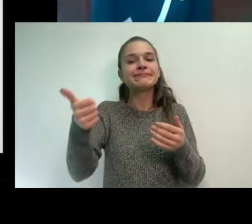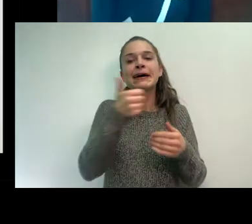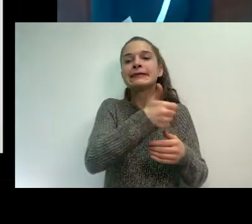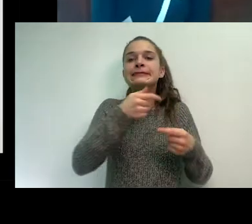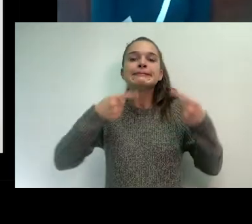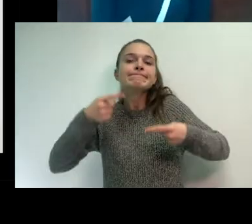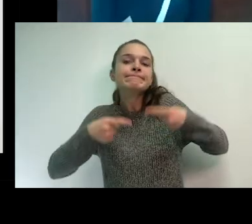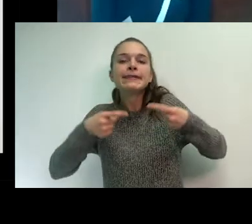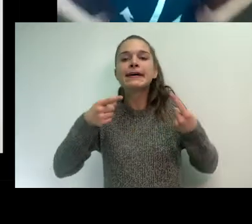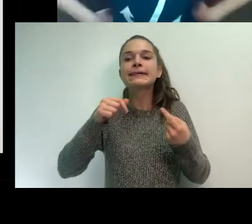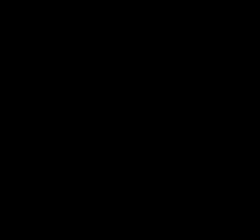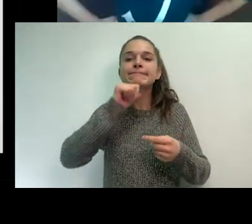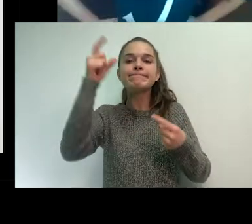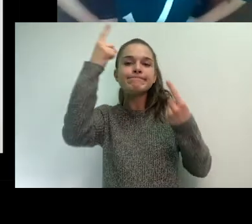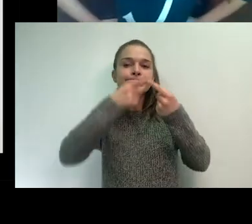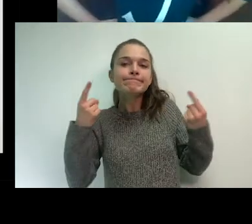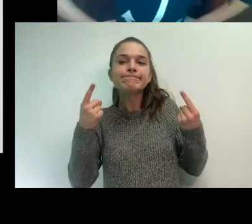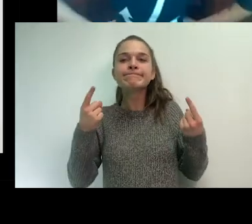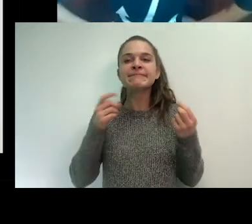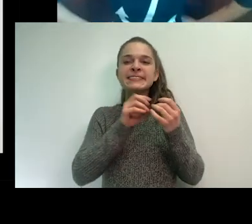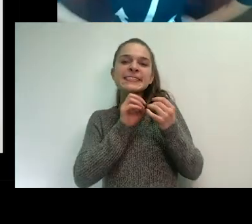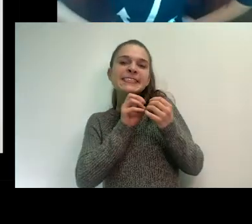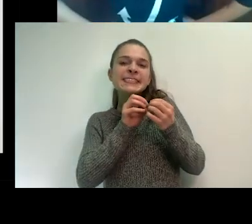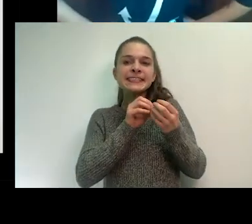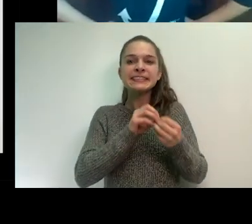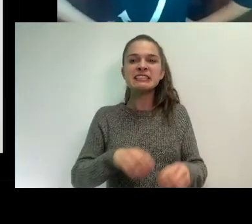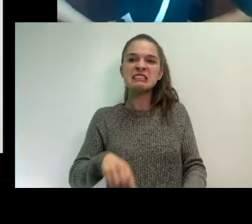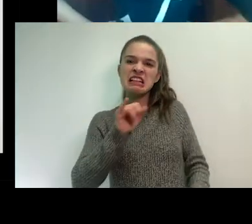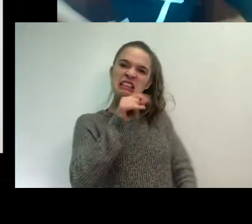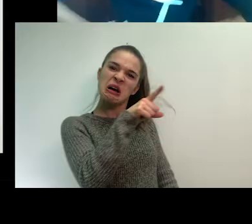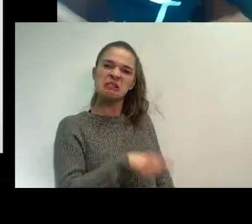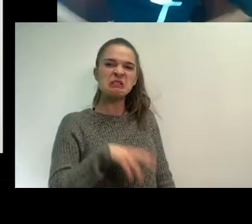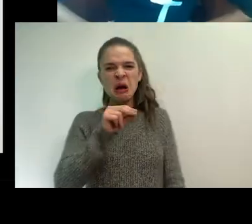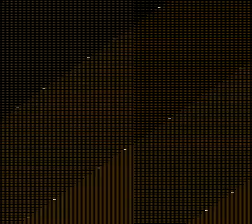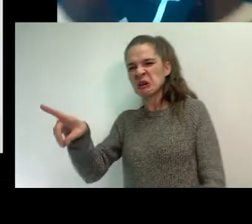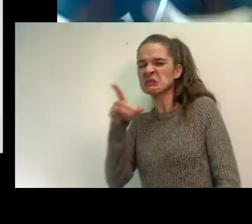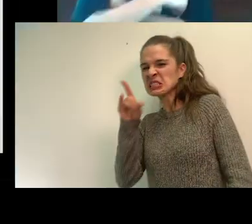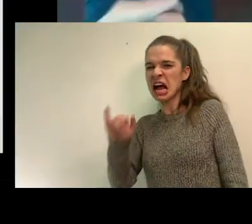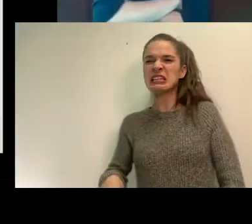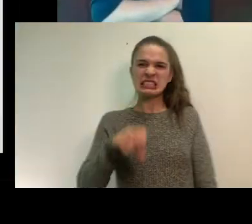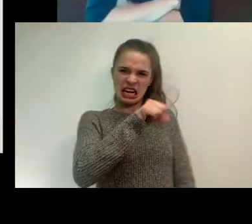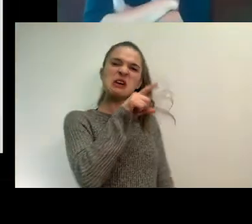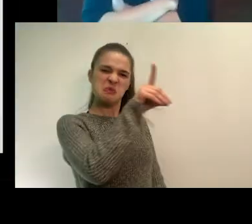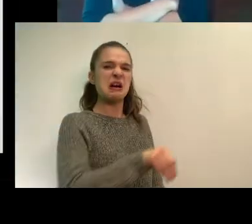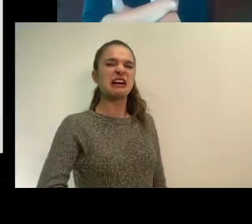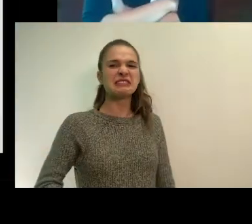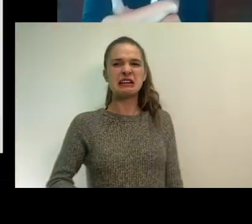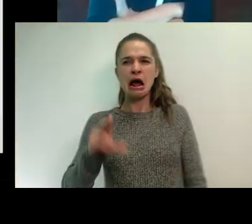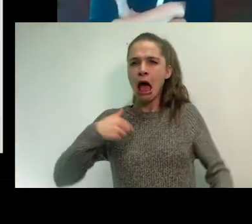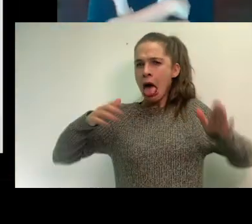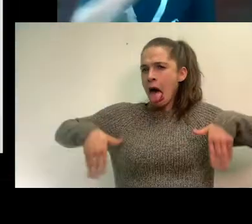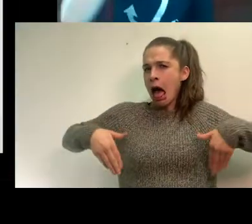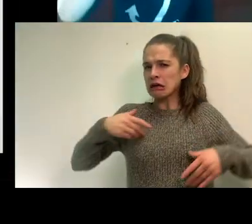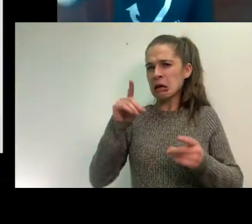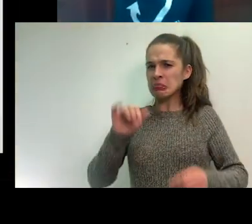or an argument. Are so, are not. Did so, did not. Well,